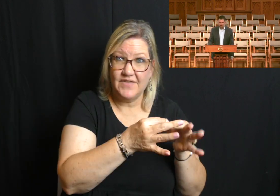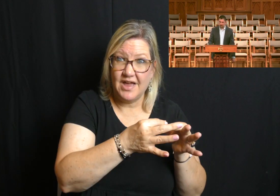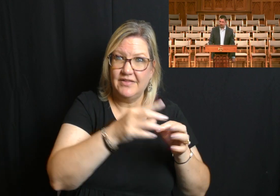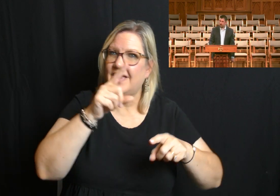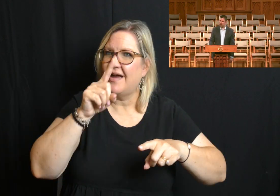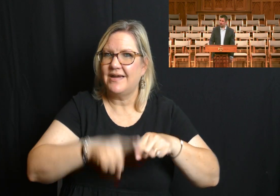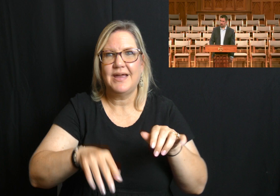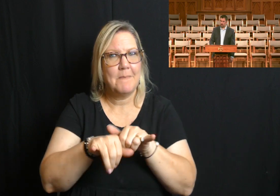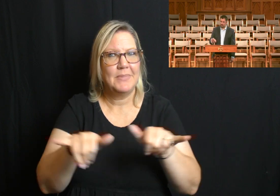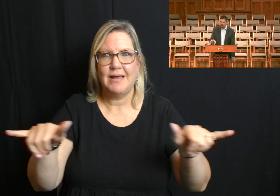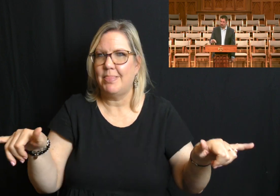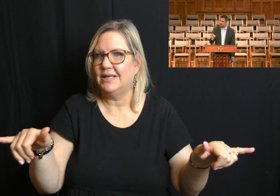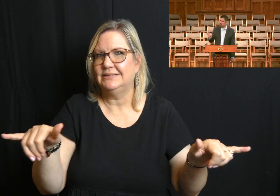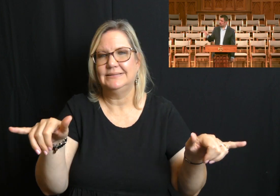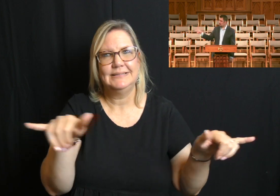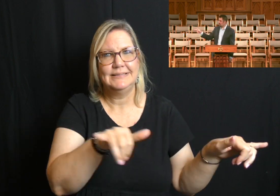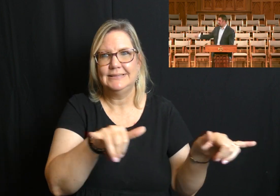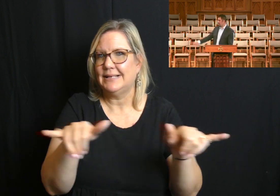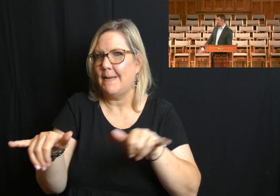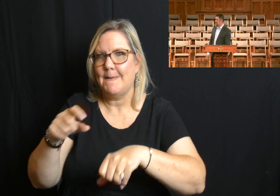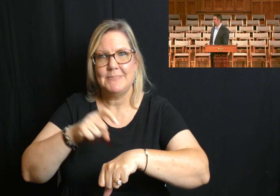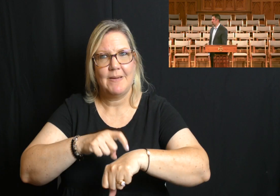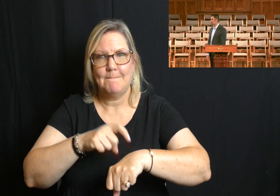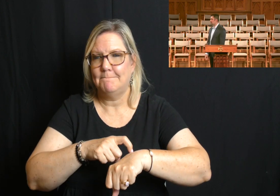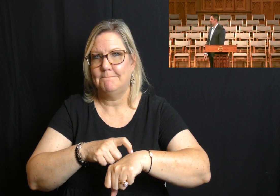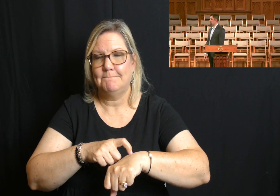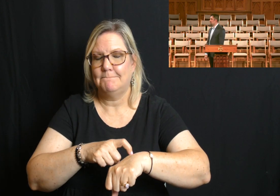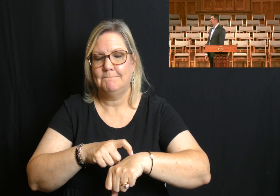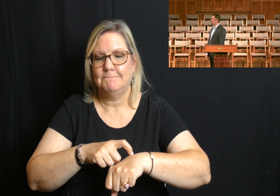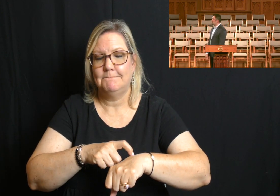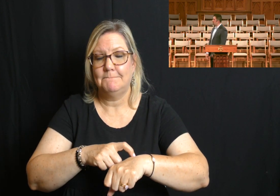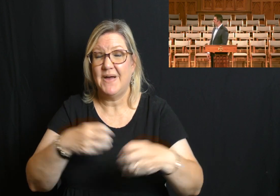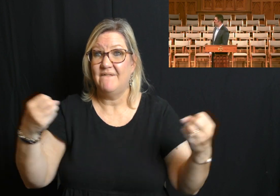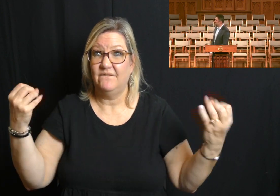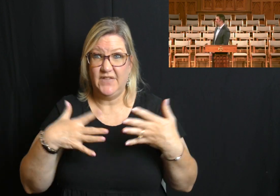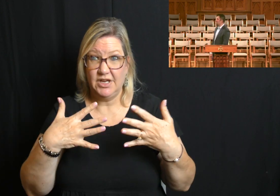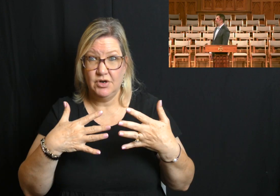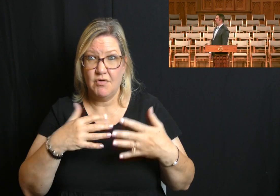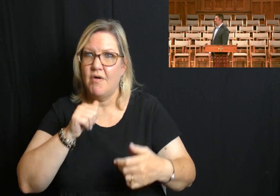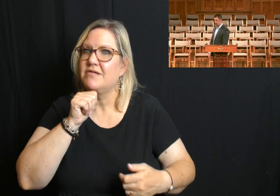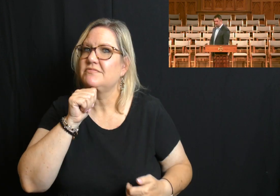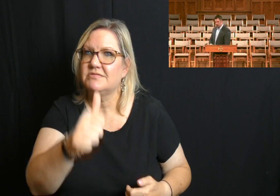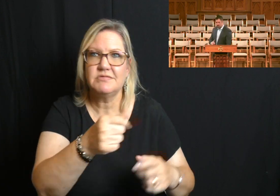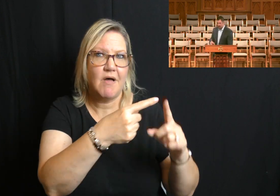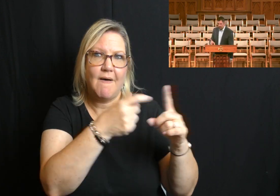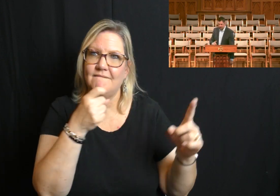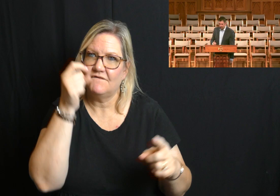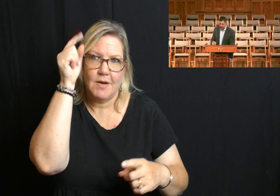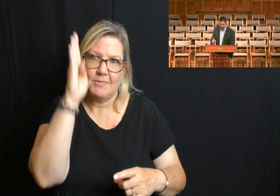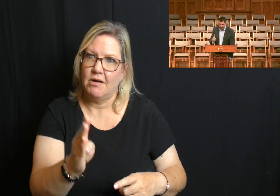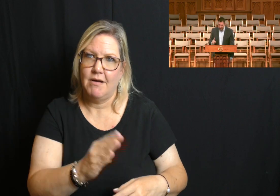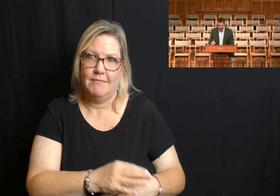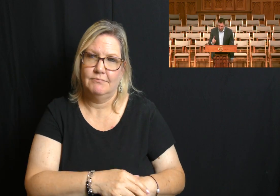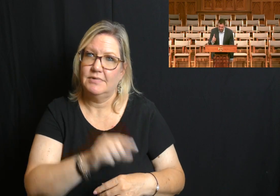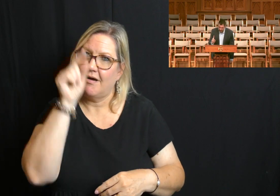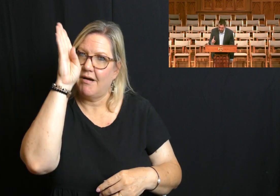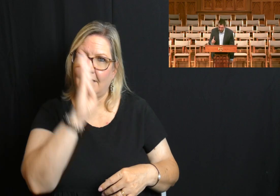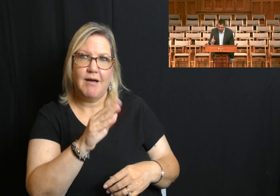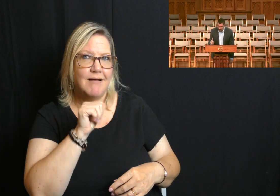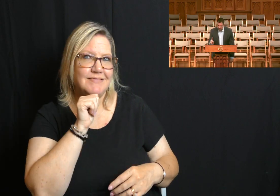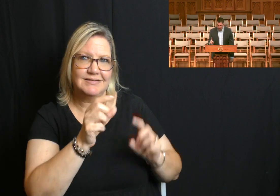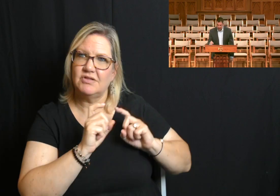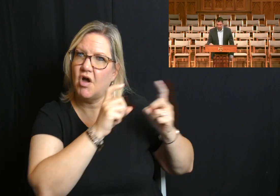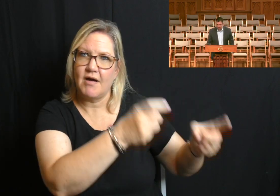coexist. Fear does not come from God. I hope you understand that. The fear does not come from God. God, it says